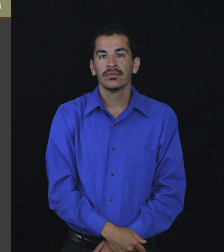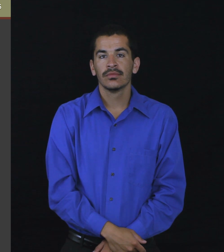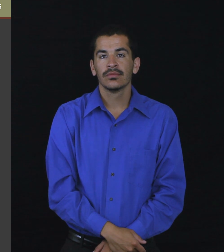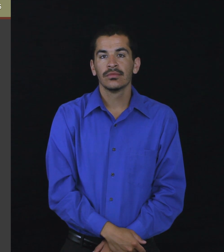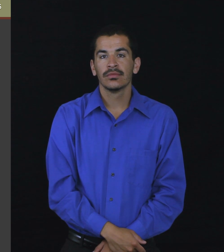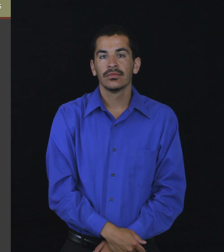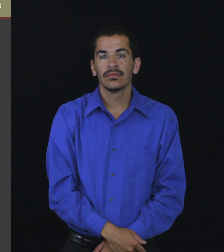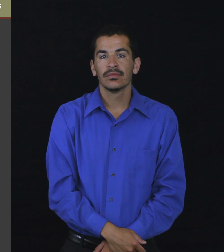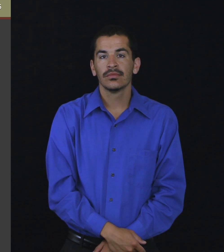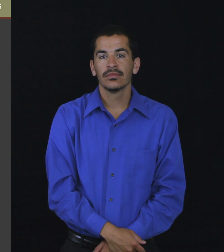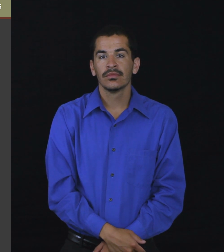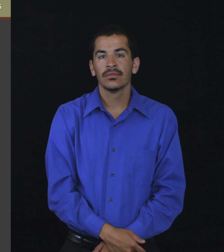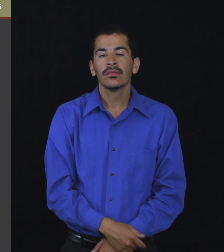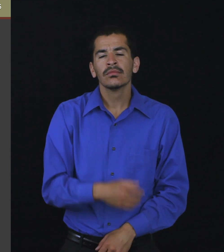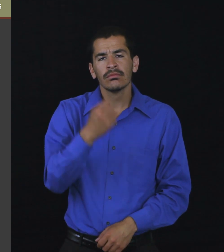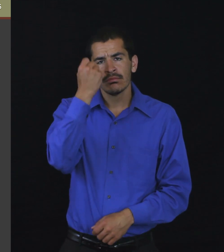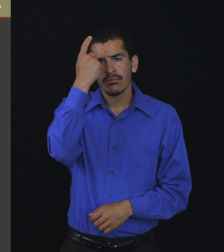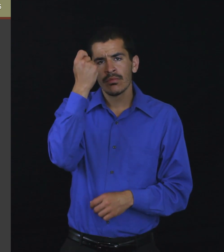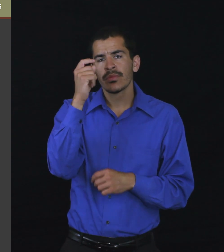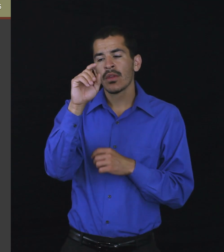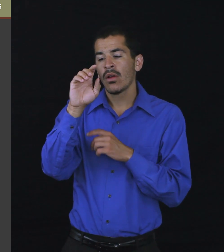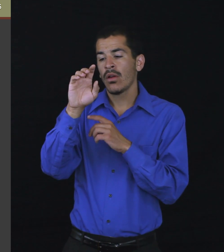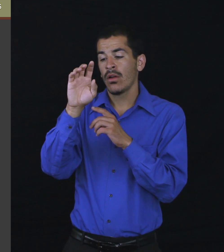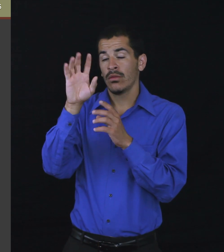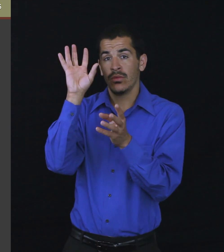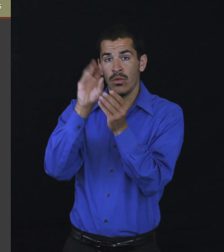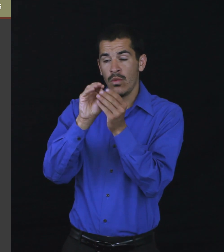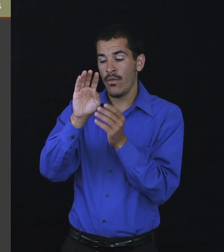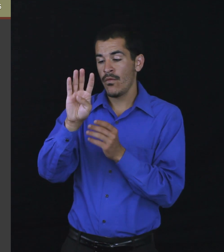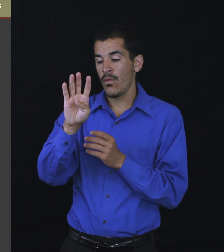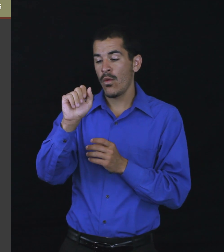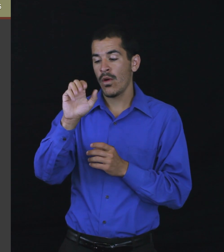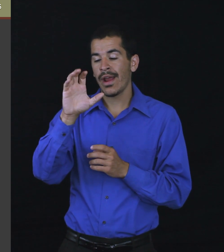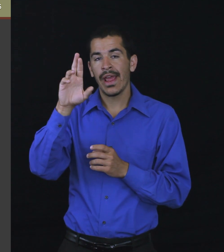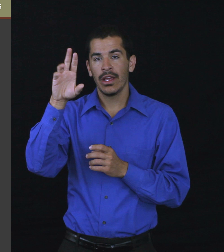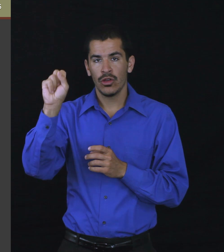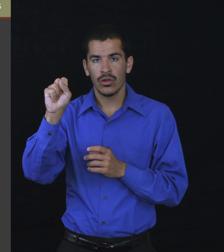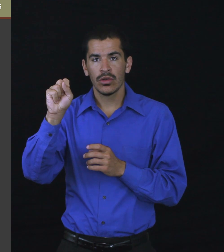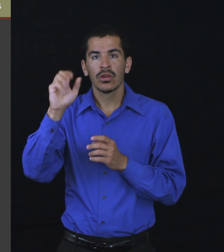4 acres would accommodate all of the priorities.